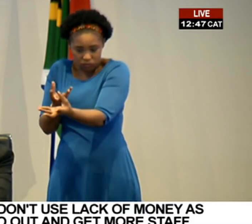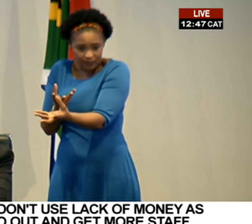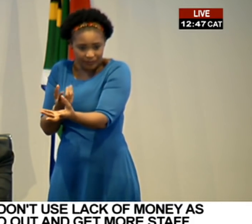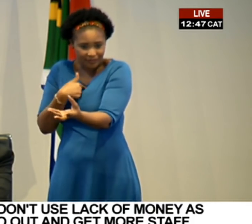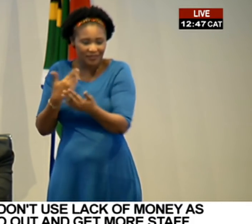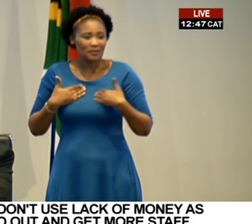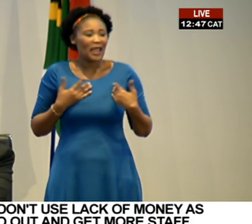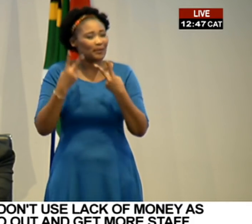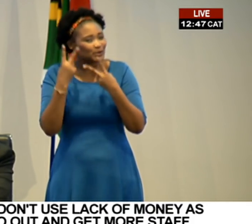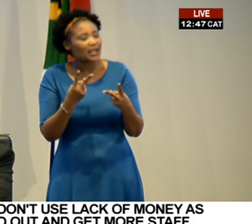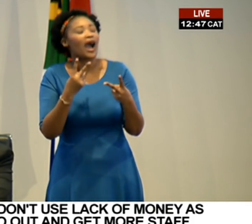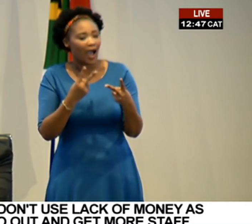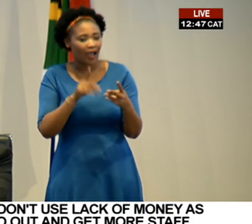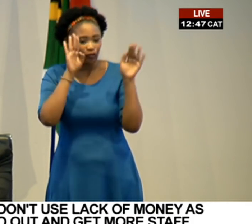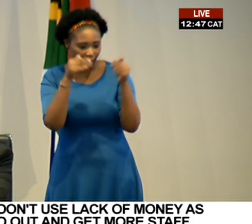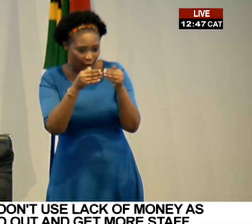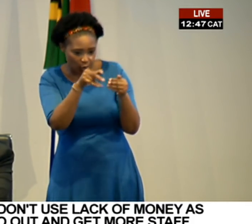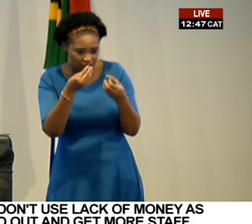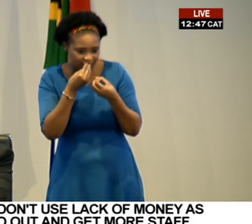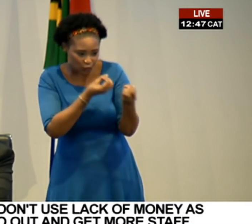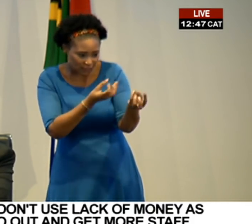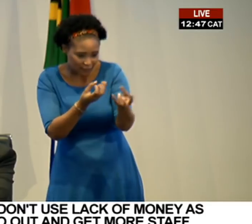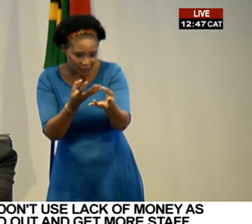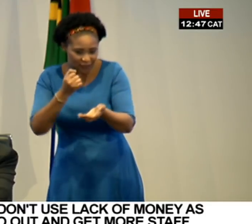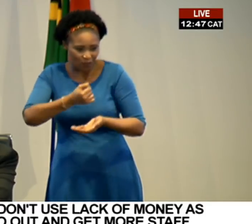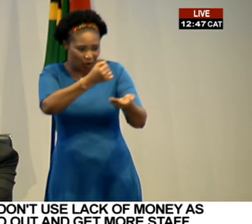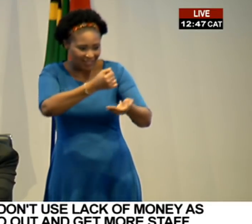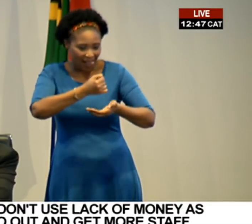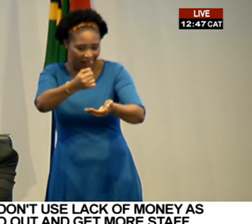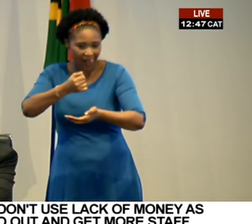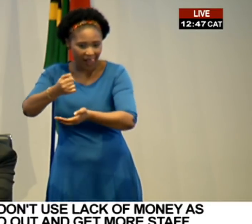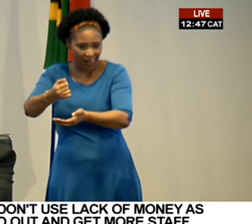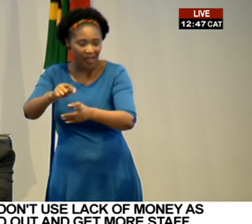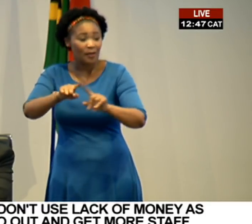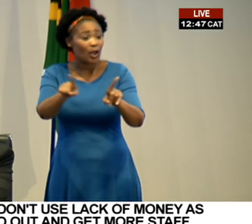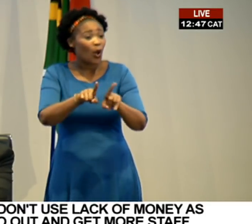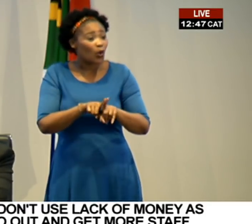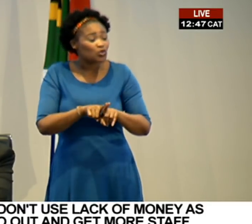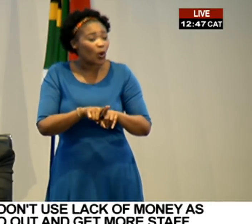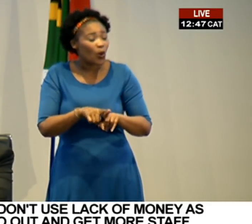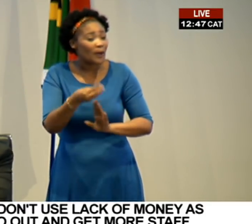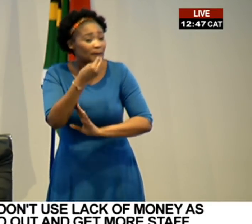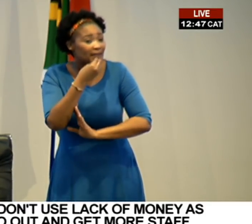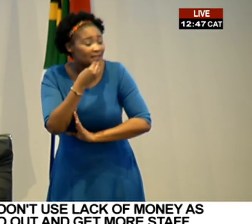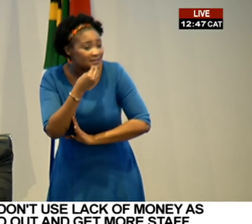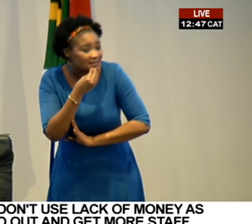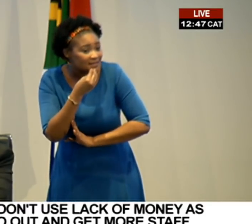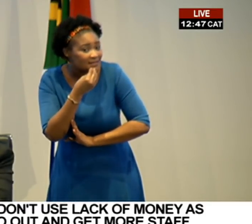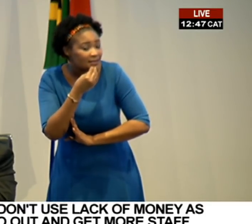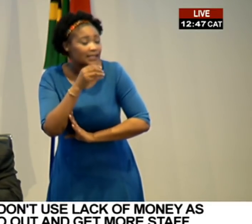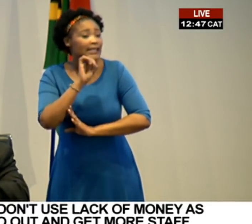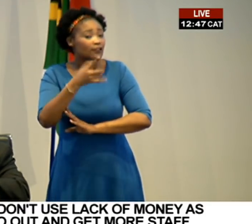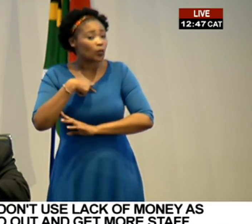that you've been focusing on distributing food parcels, but also the meals, as we do